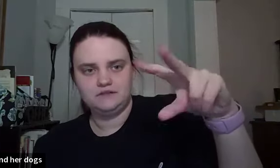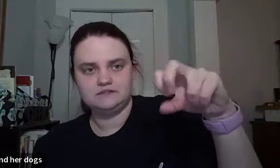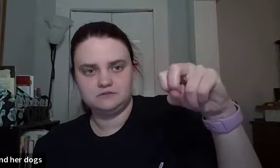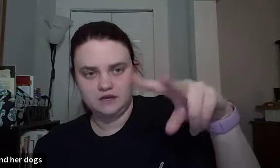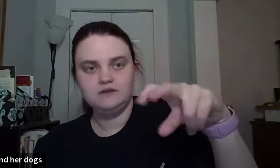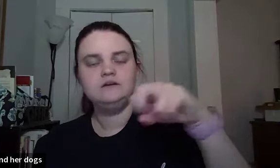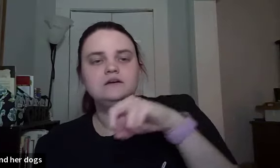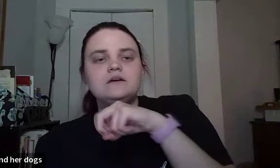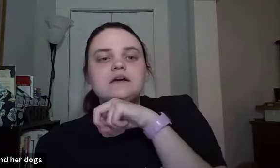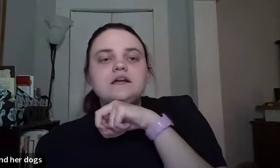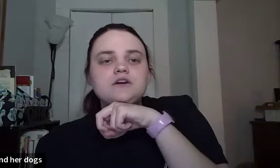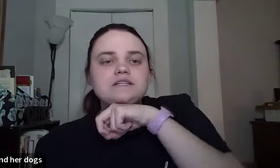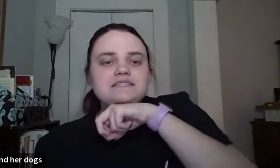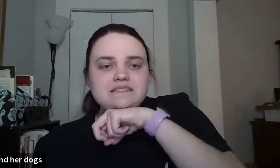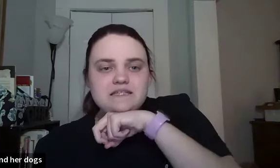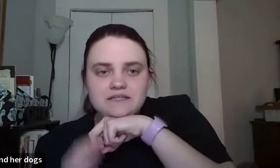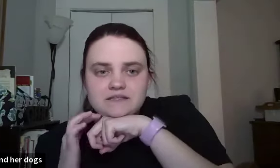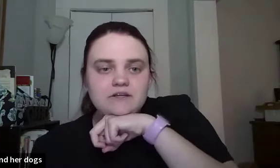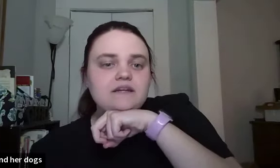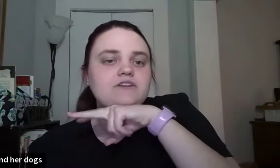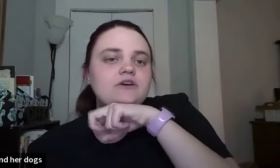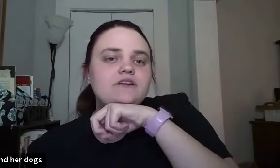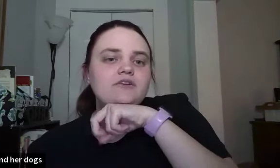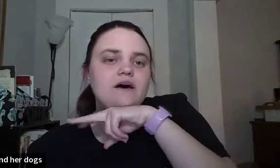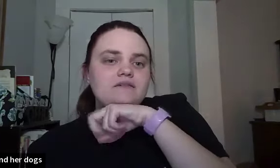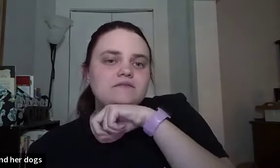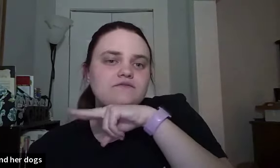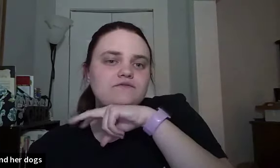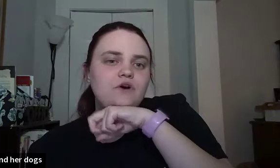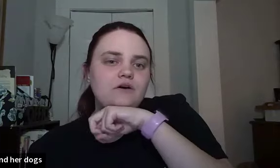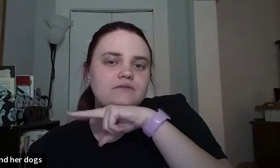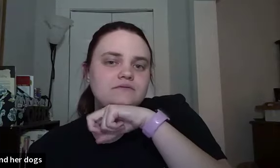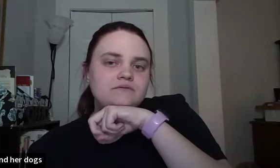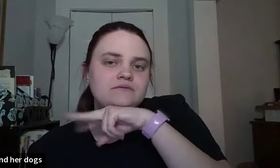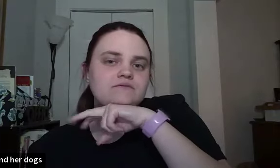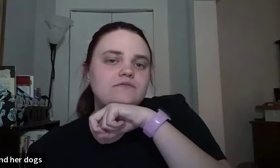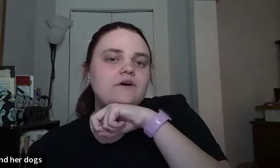this, okay? And you're going to stick your hand under and do that. Frog. Frog.